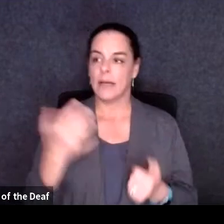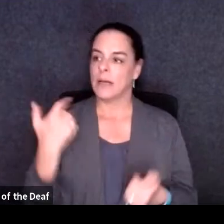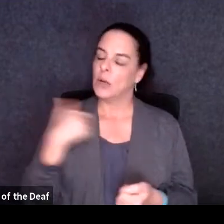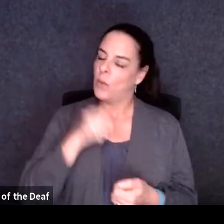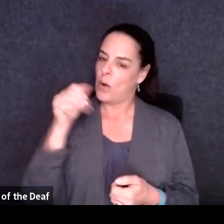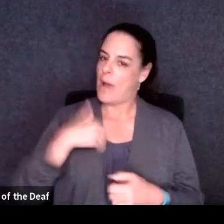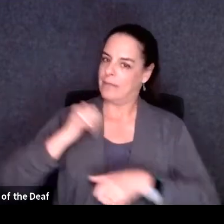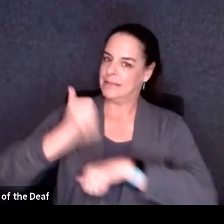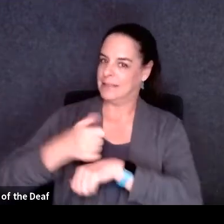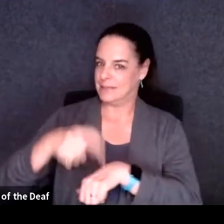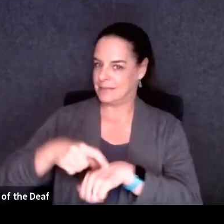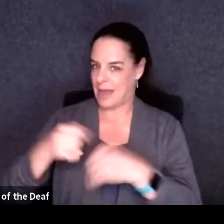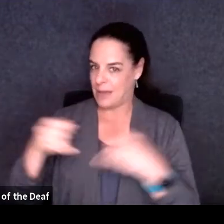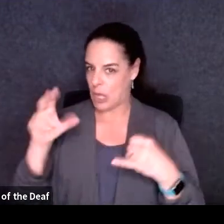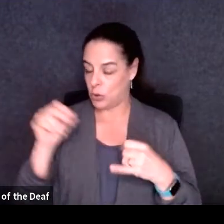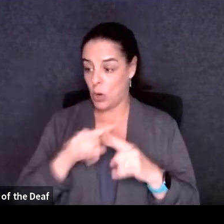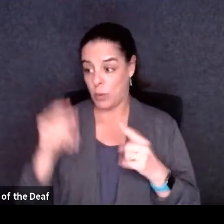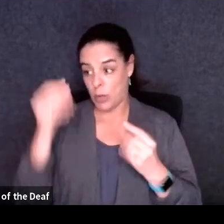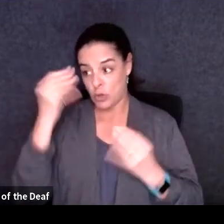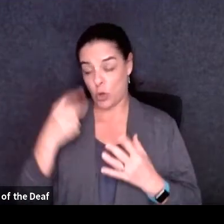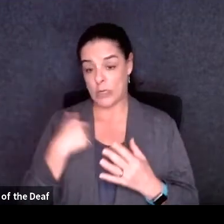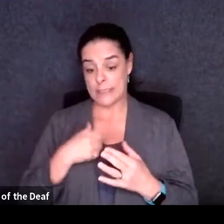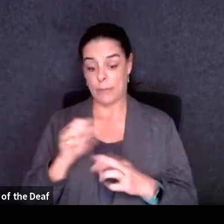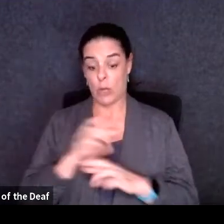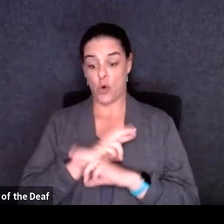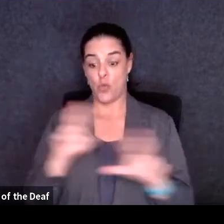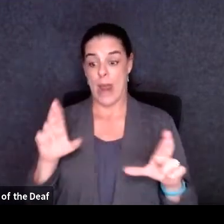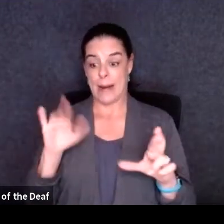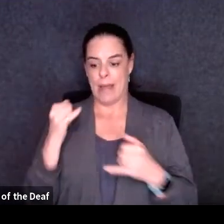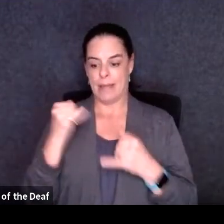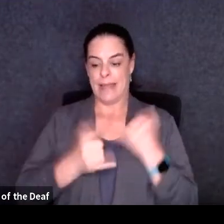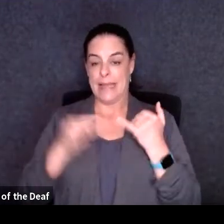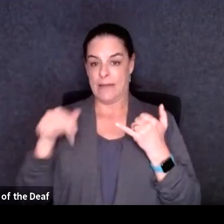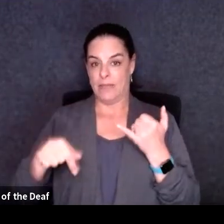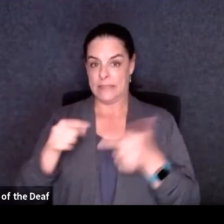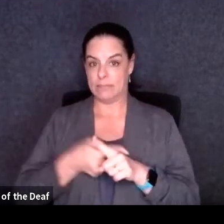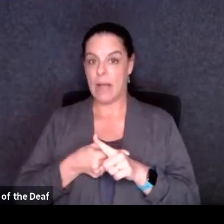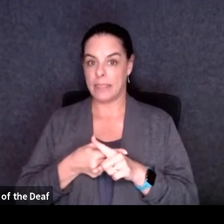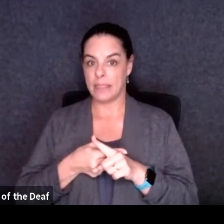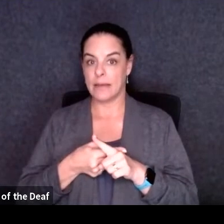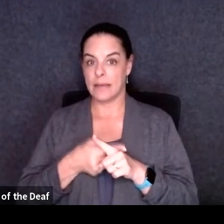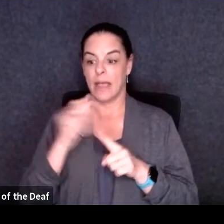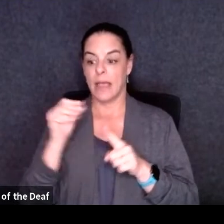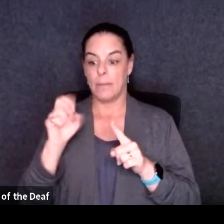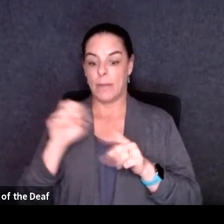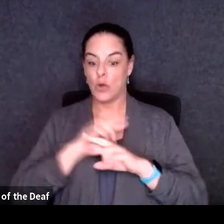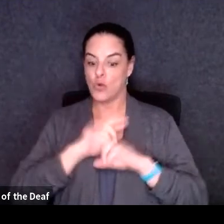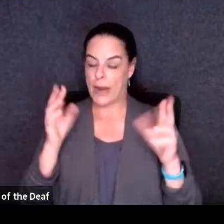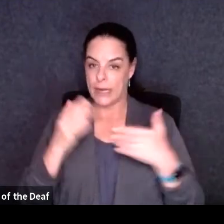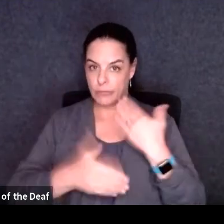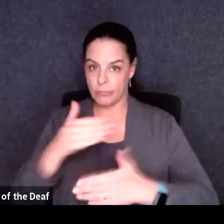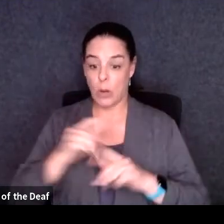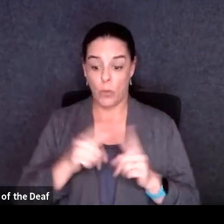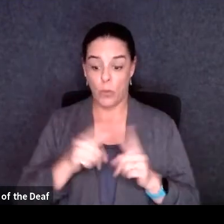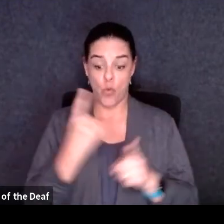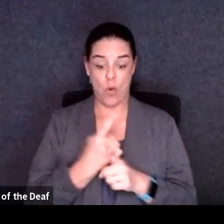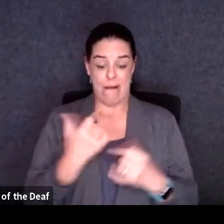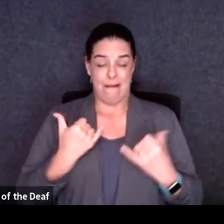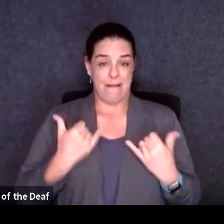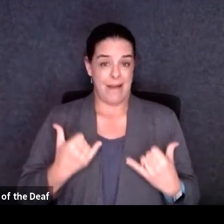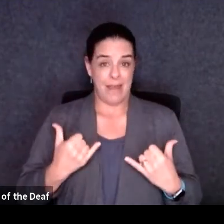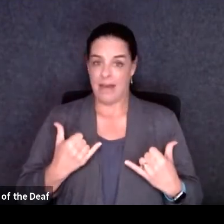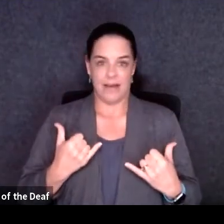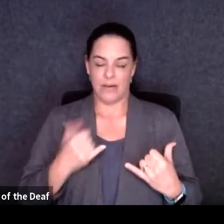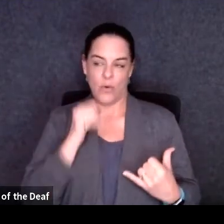yet. We've been told to be ready by the end of essentially this month and be ready to go from it. But at this point, we don't have any